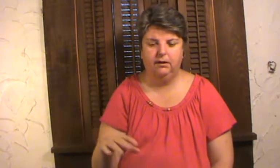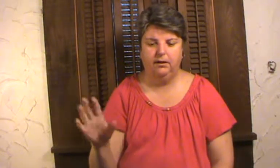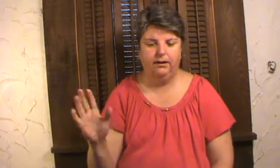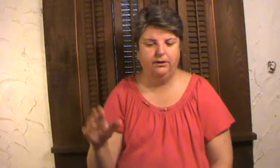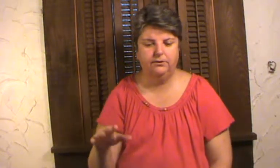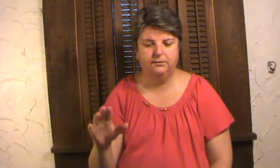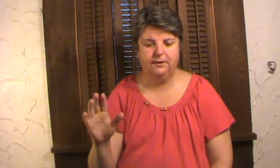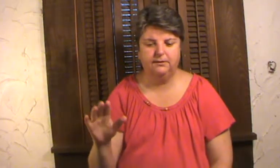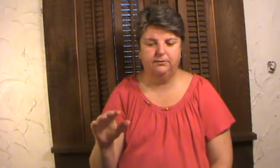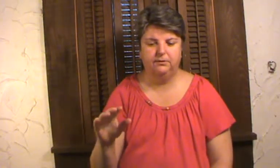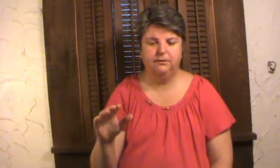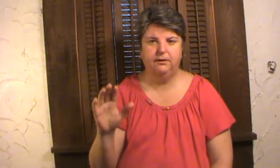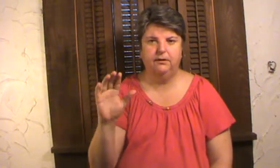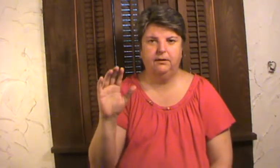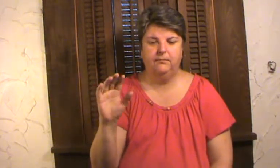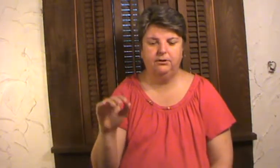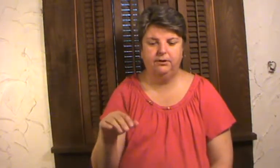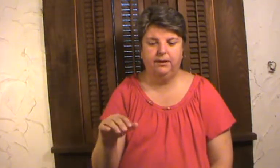I knew I was going to mess up with this one. Do it again.